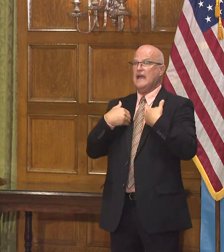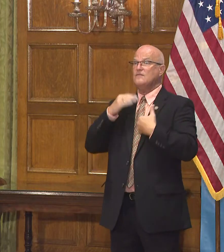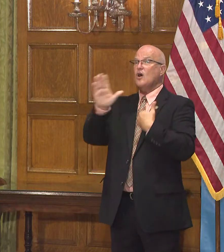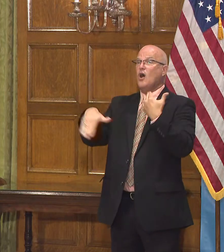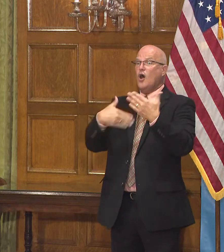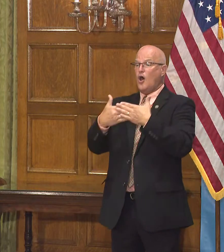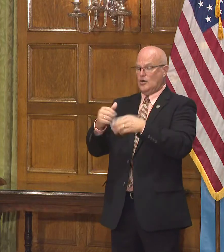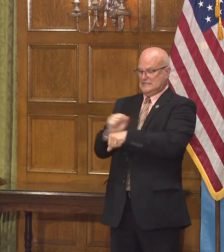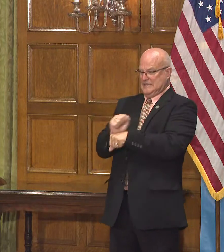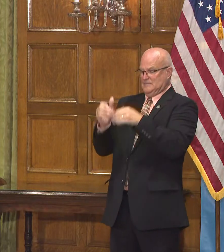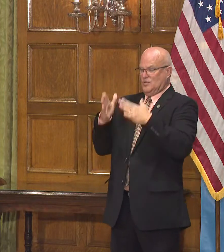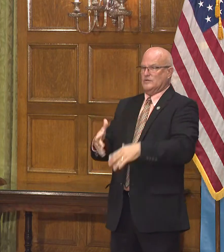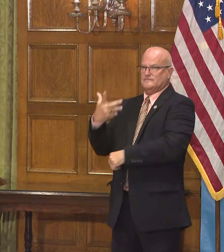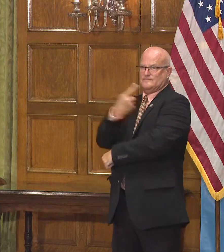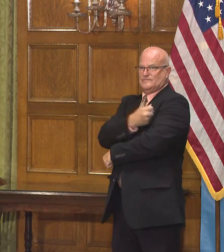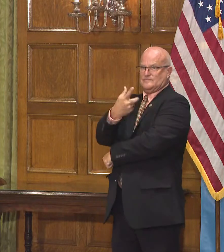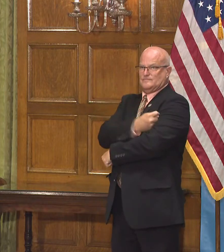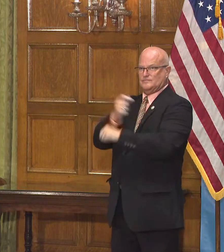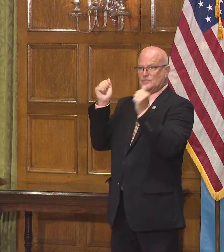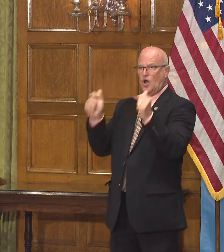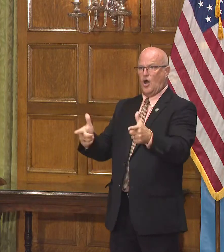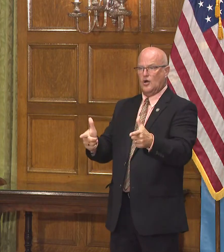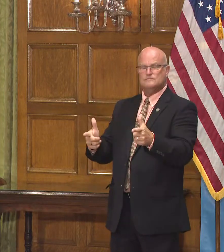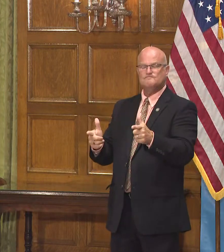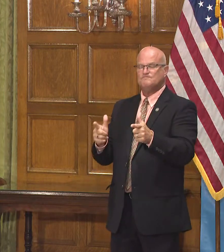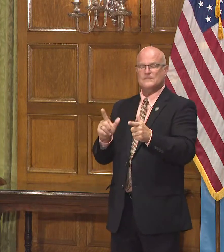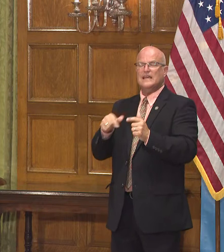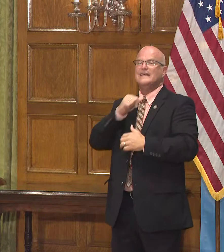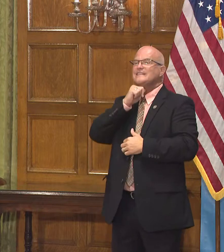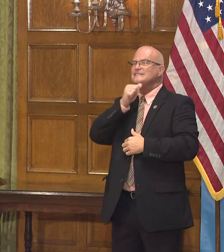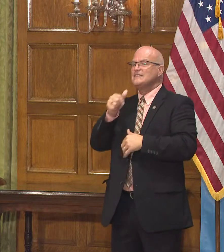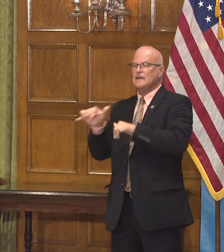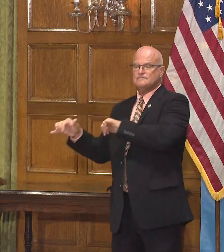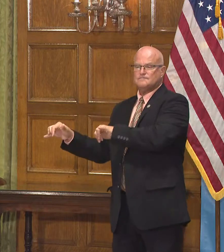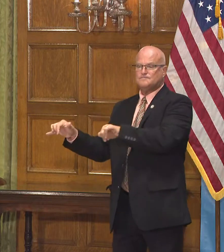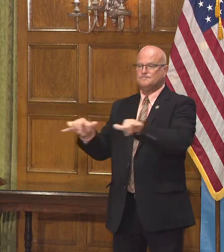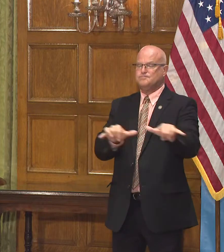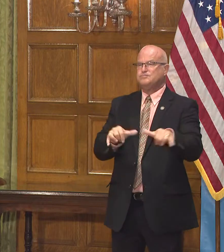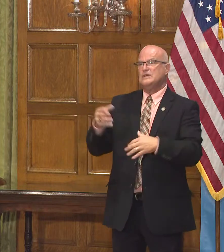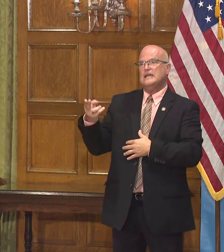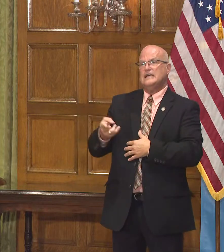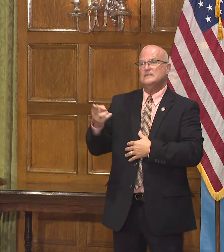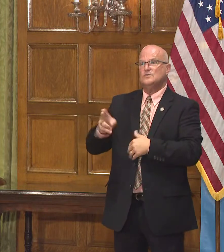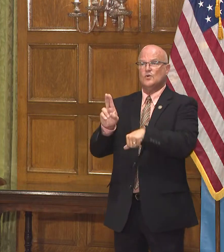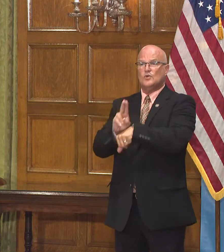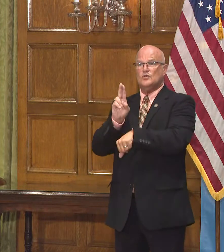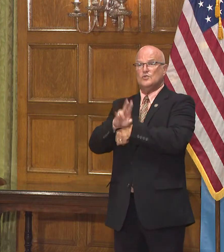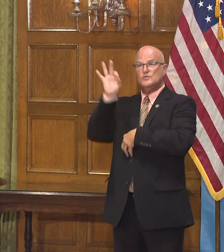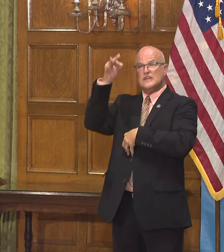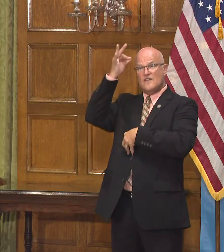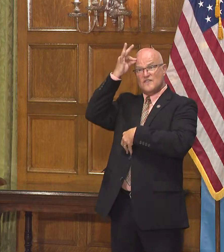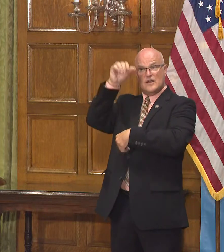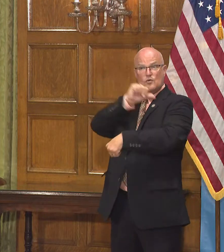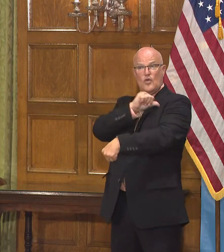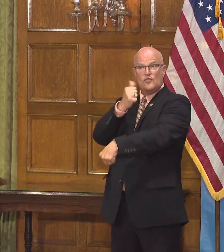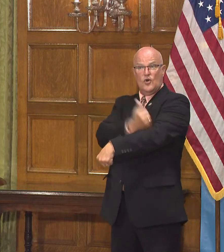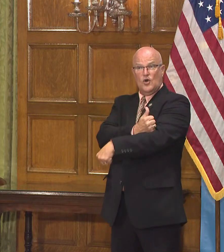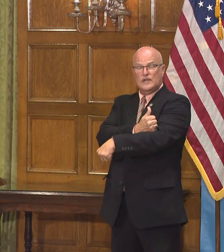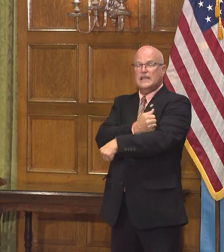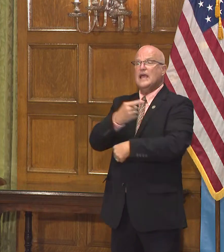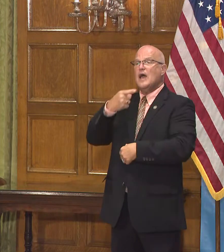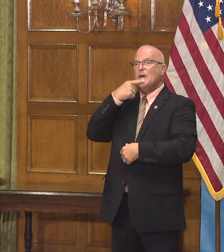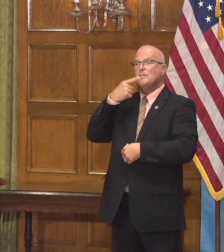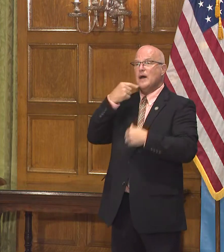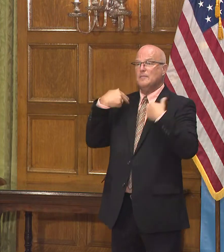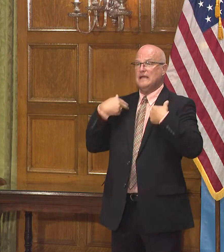all employees vaccinated. This is not consistent with historical use of federal authority in public